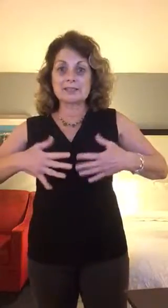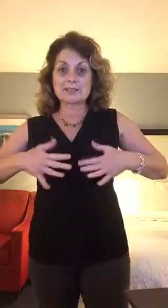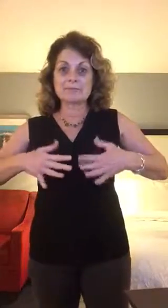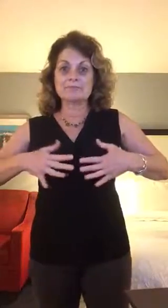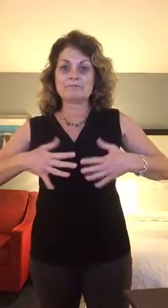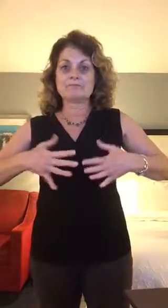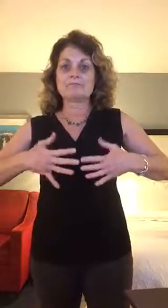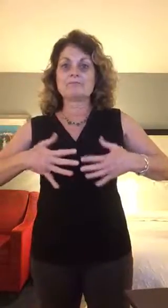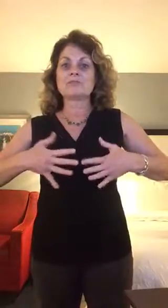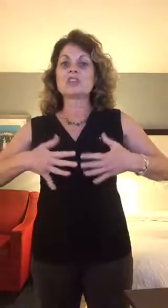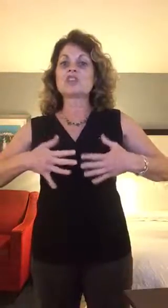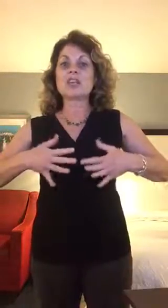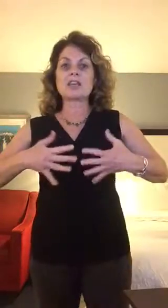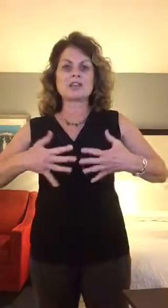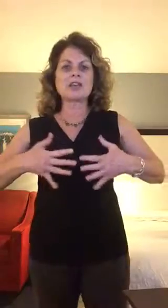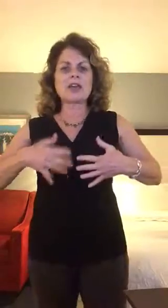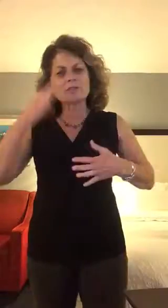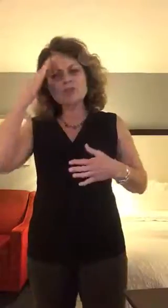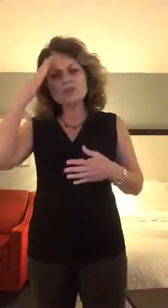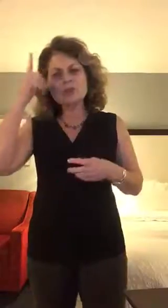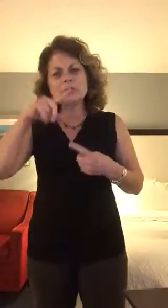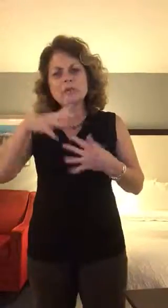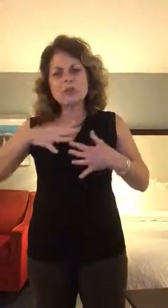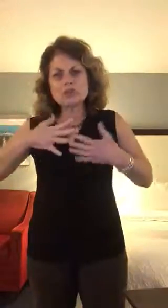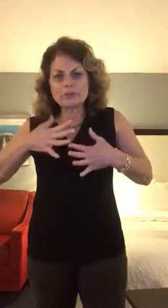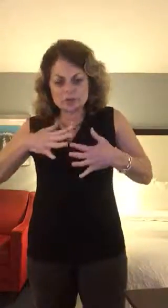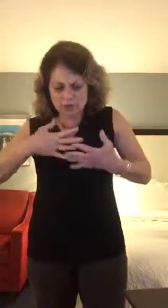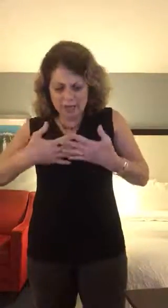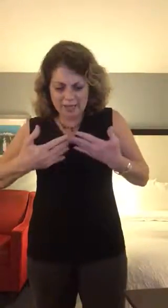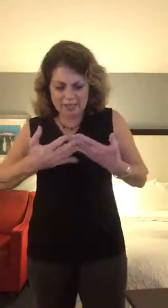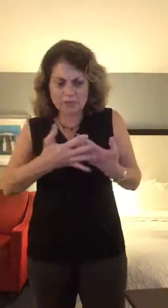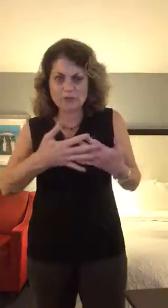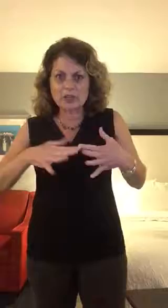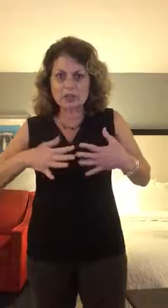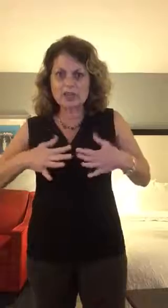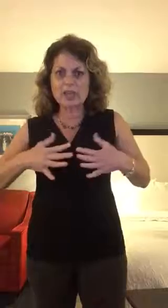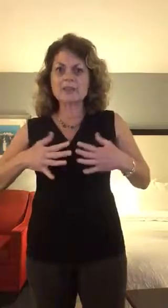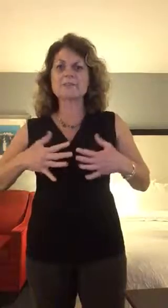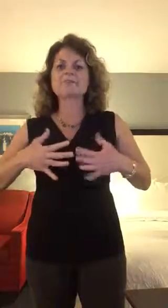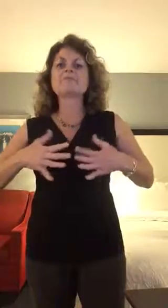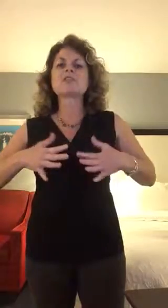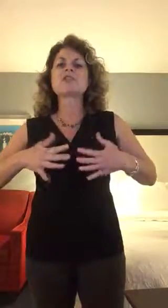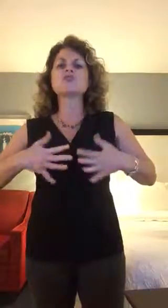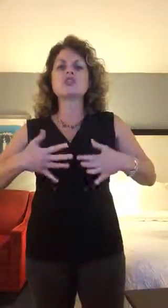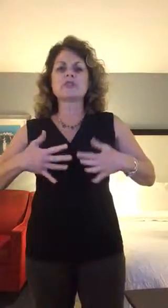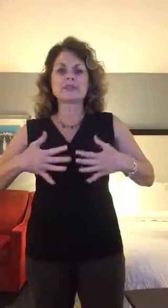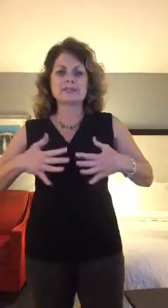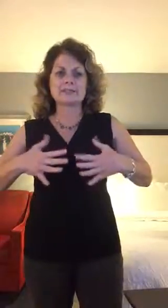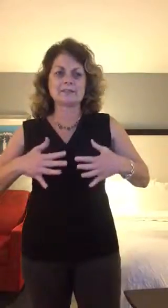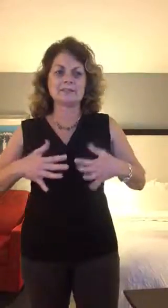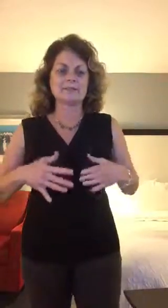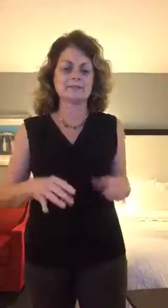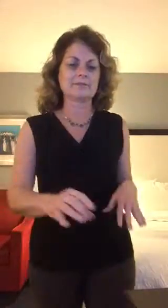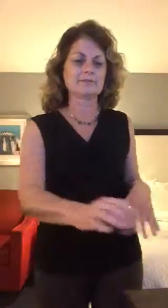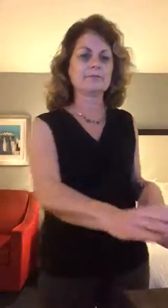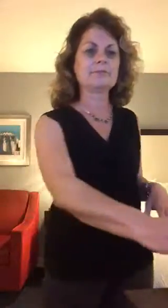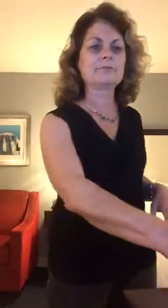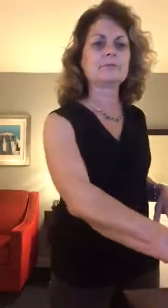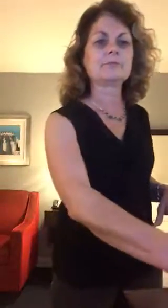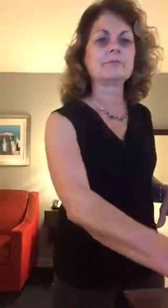Nervous. Just shaking your hands. You know when you get nervous, your fingers shake? Nervous.